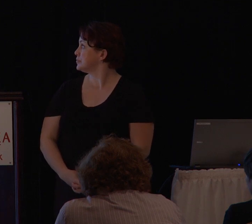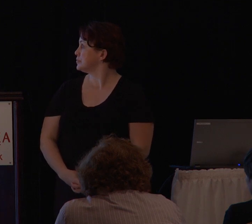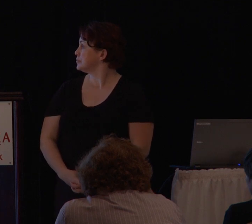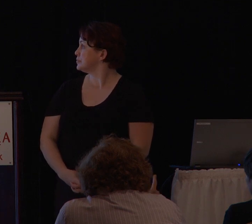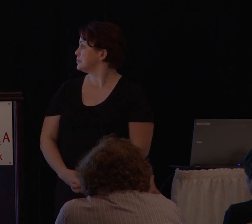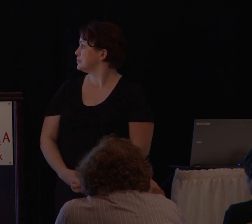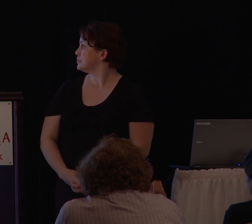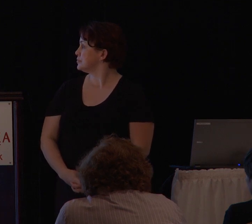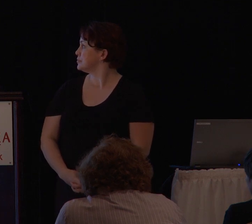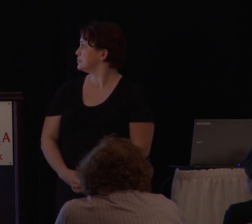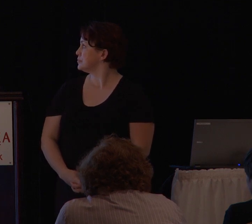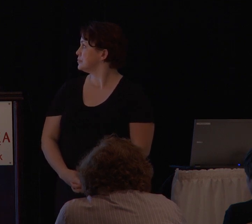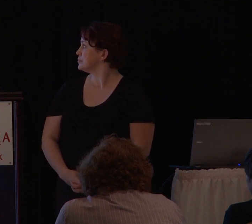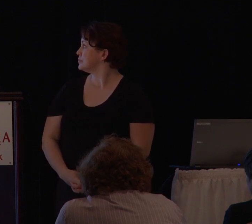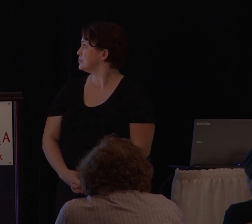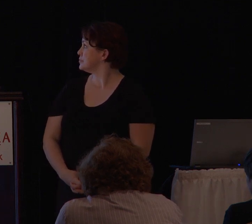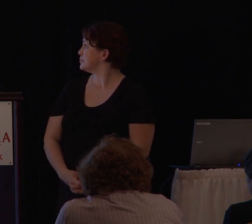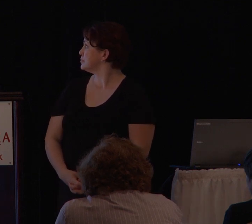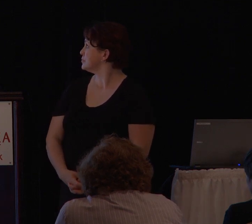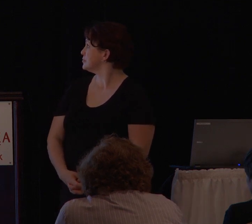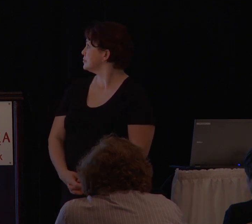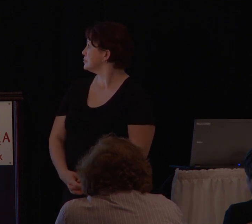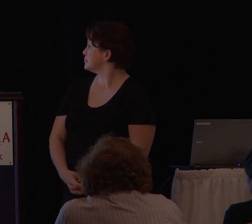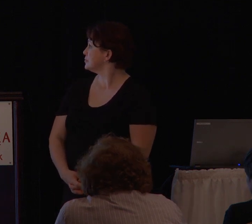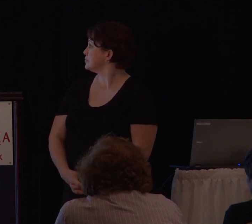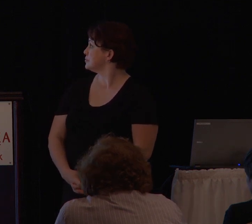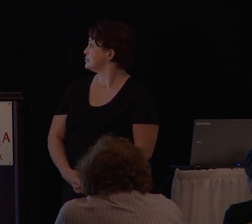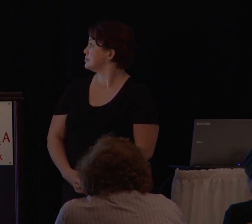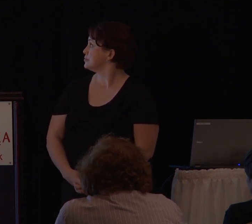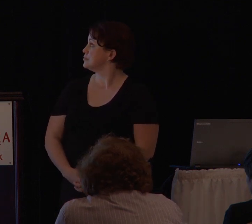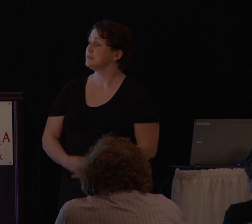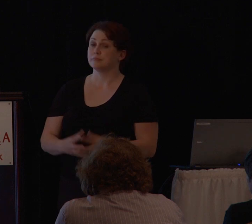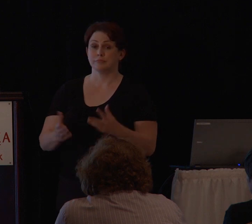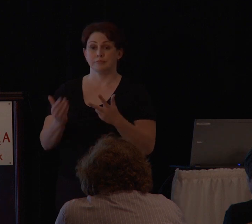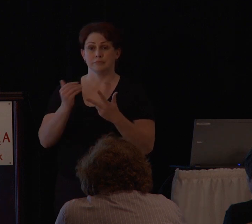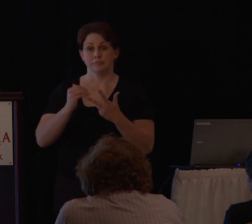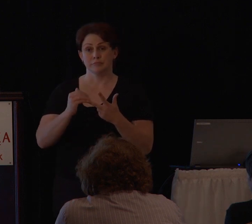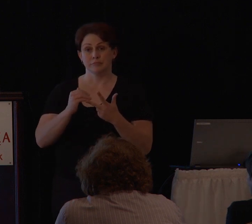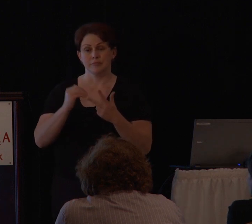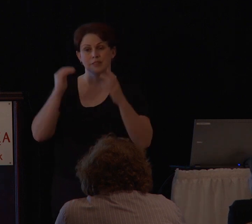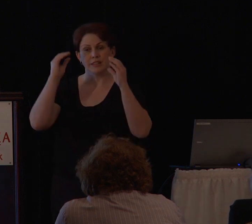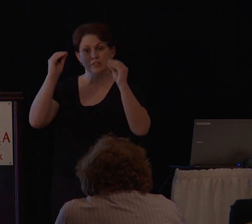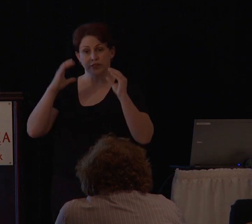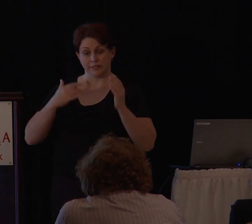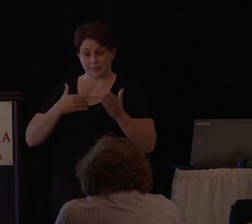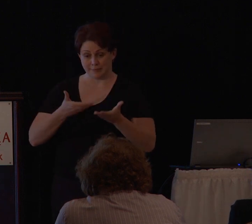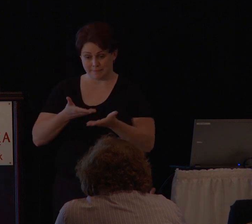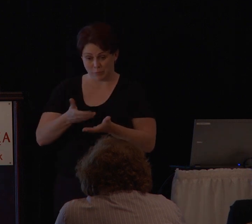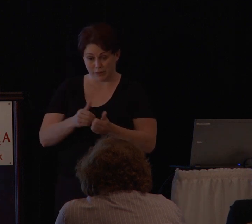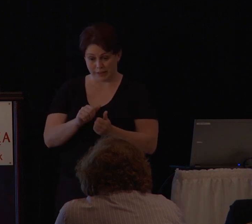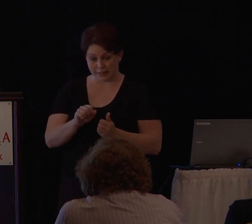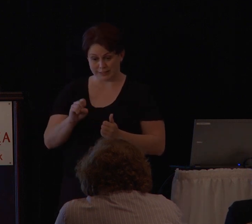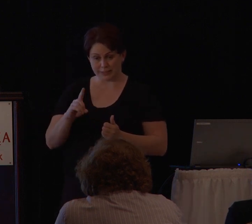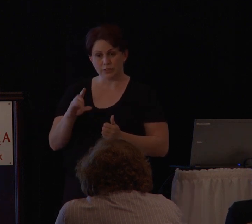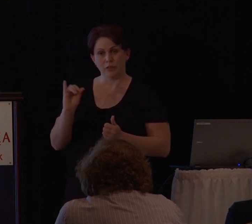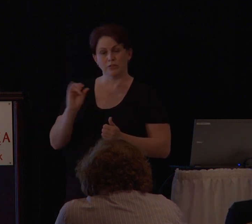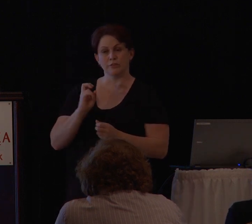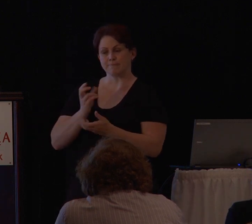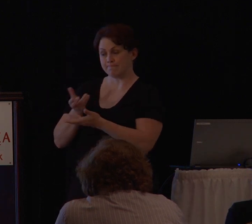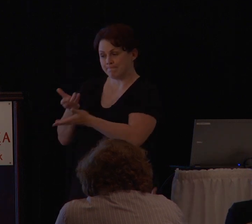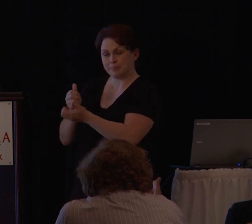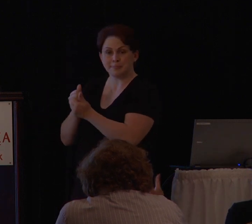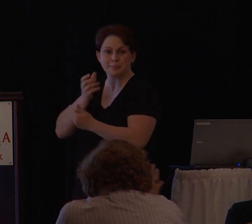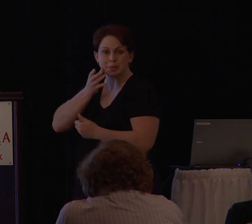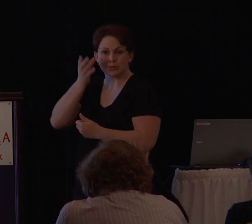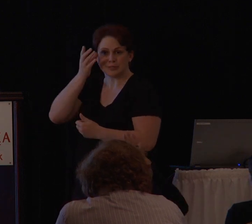The third key challenge that teachers faced was also in working with parents.